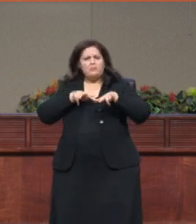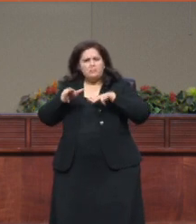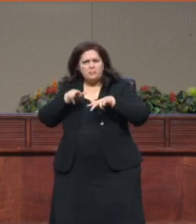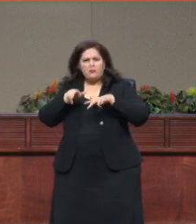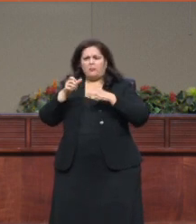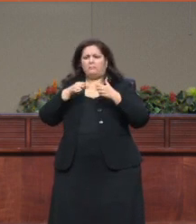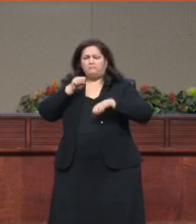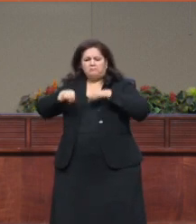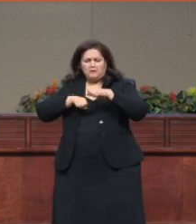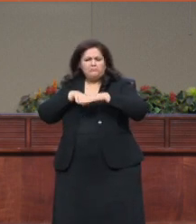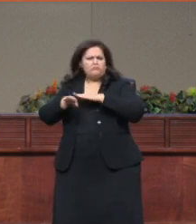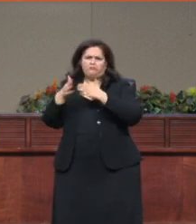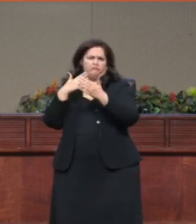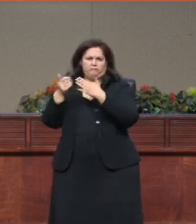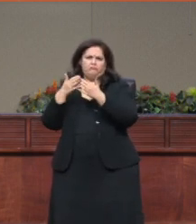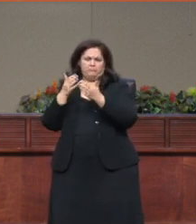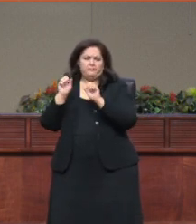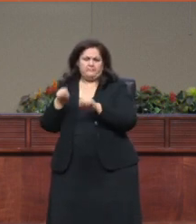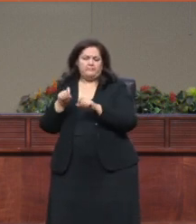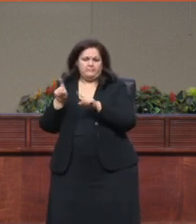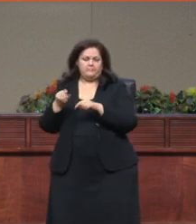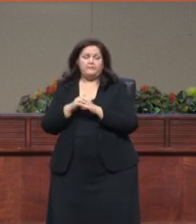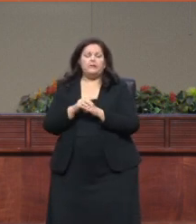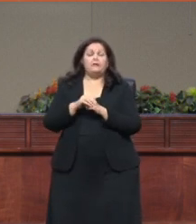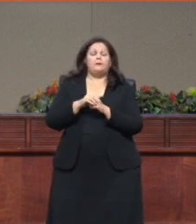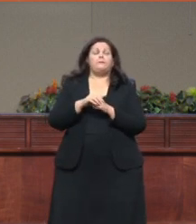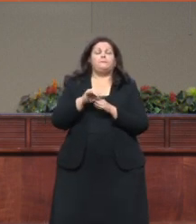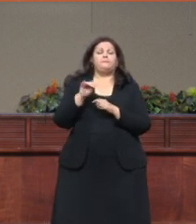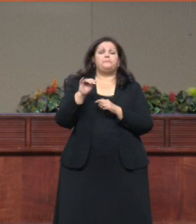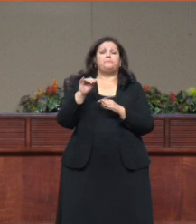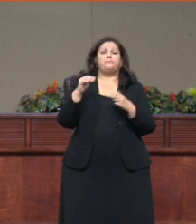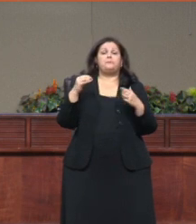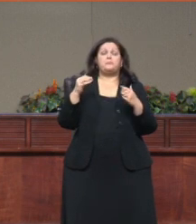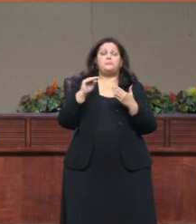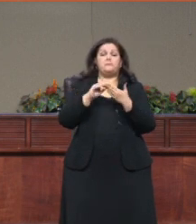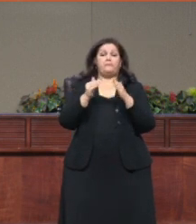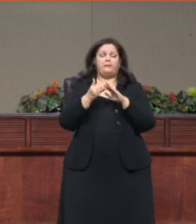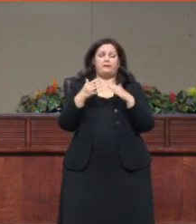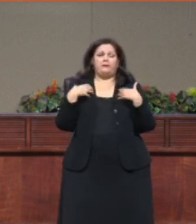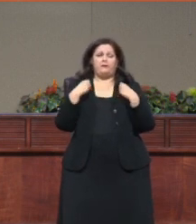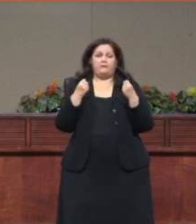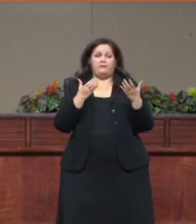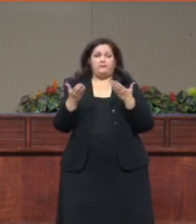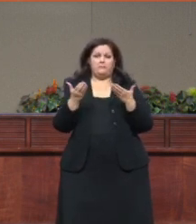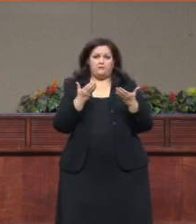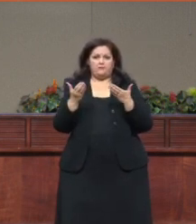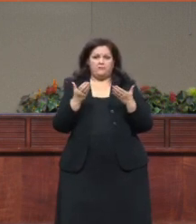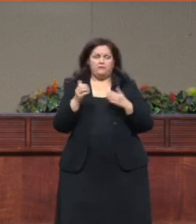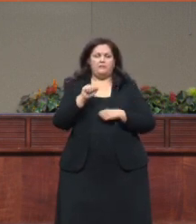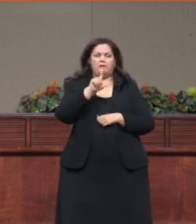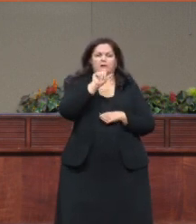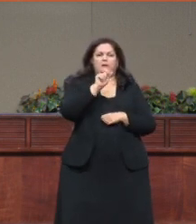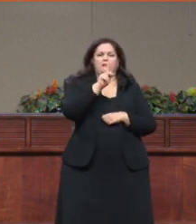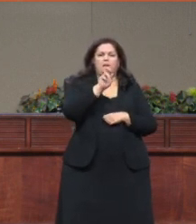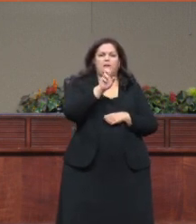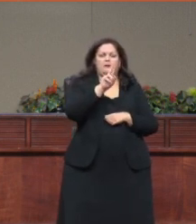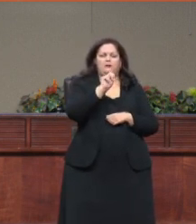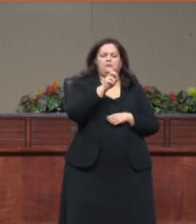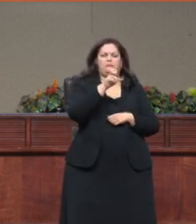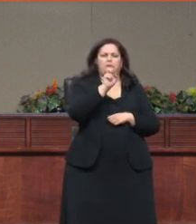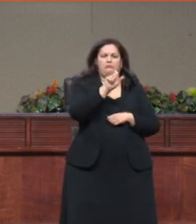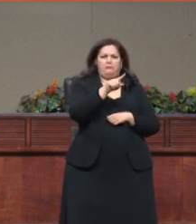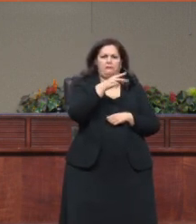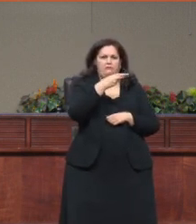location. Among the community health centers, True Health at their Lake Underhill location is